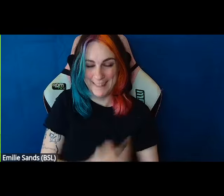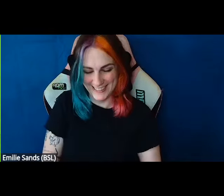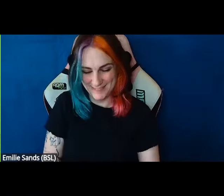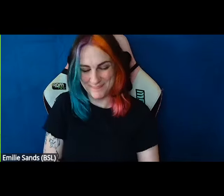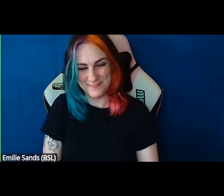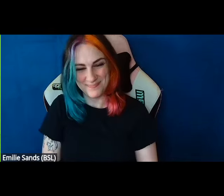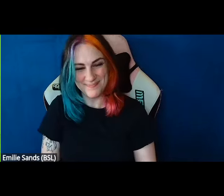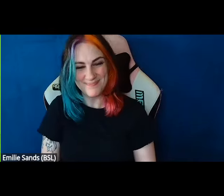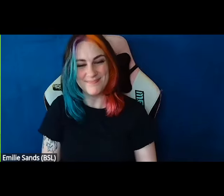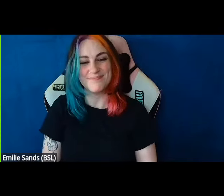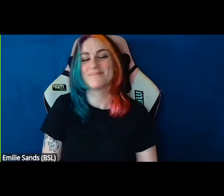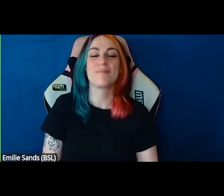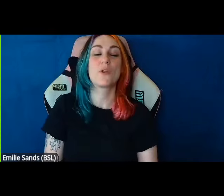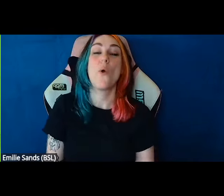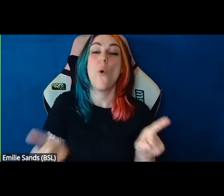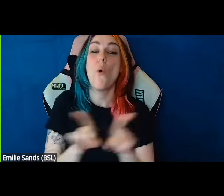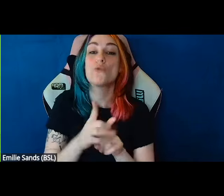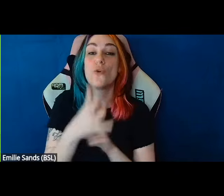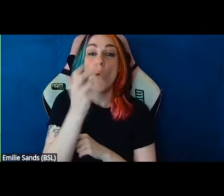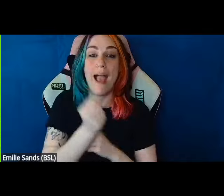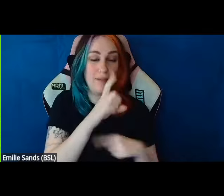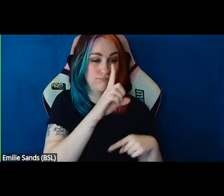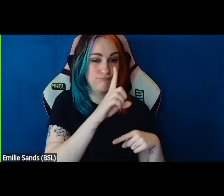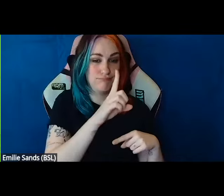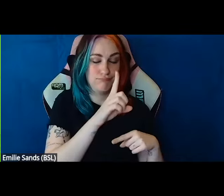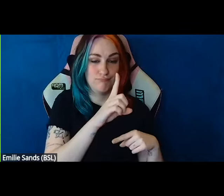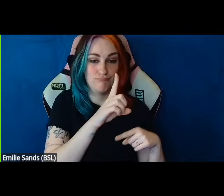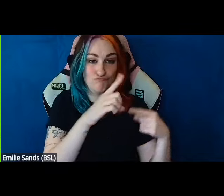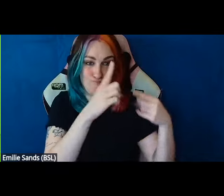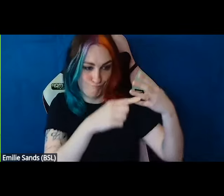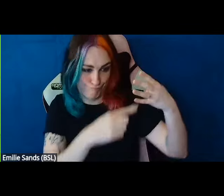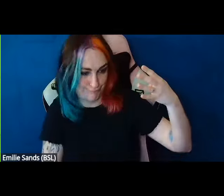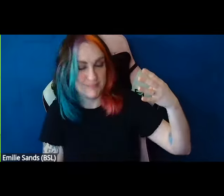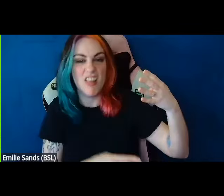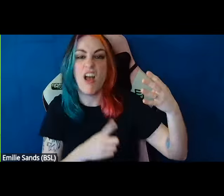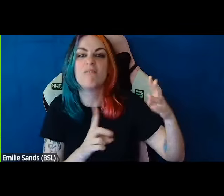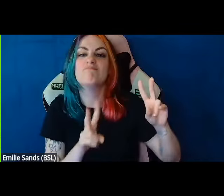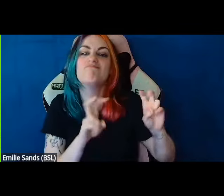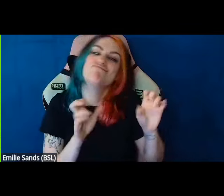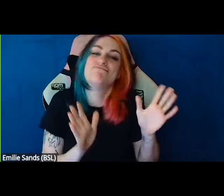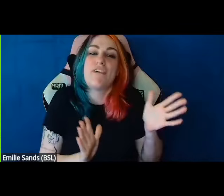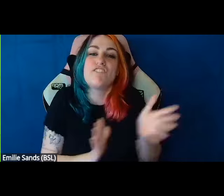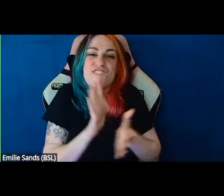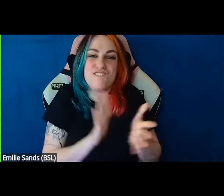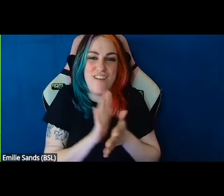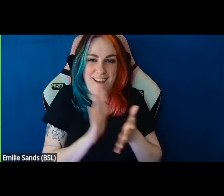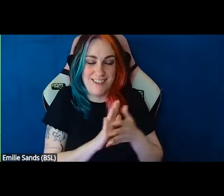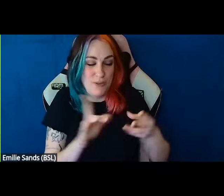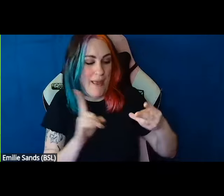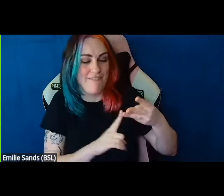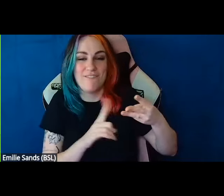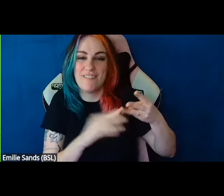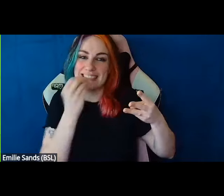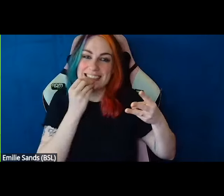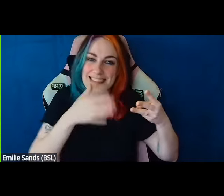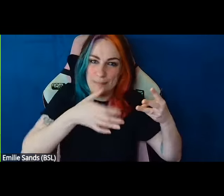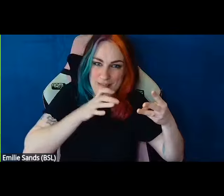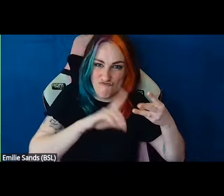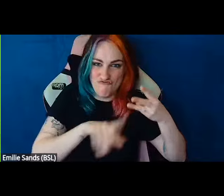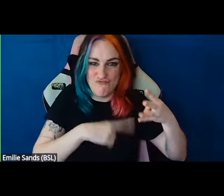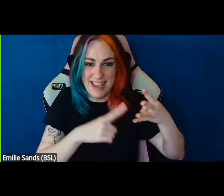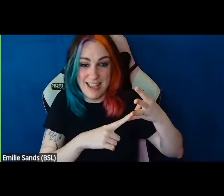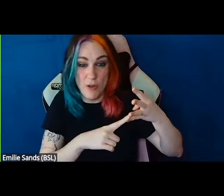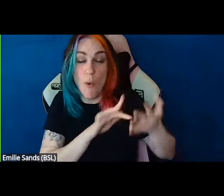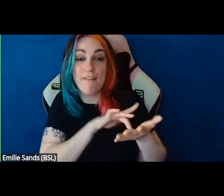We also have several ones that are just for fun. So in addition to the snacks and beverages, we also have show us